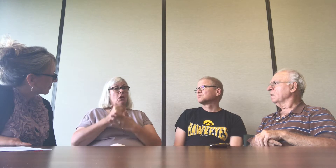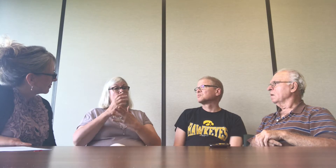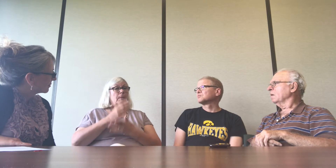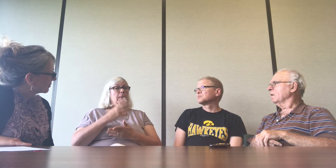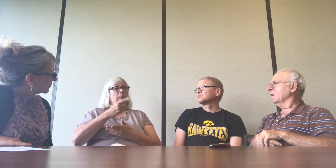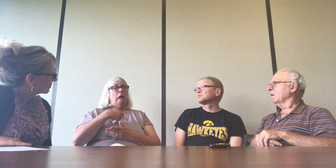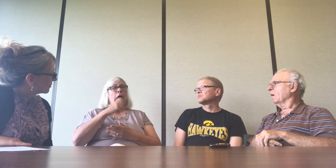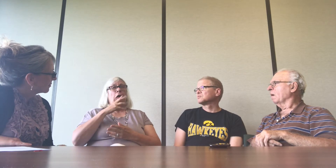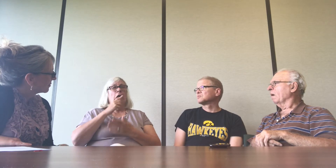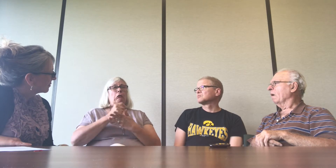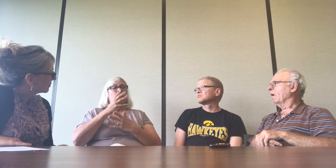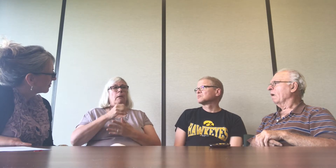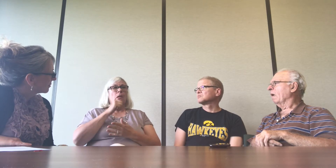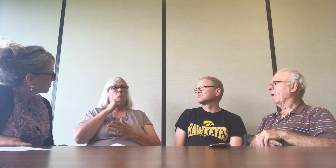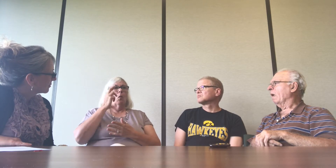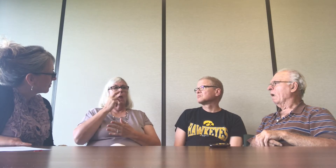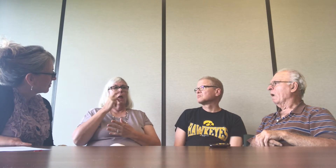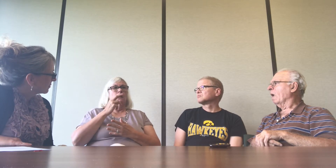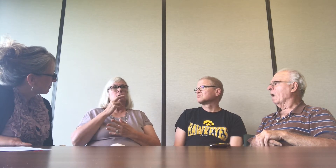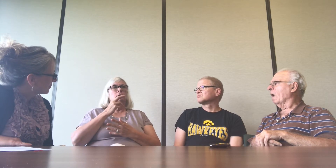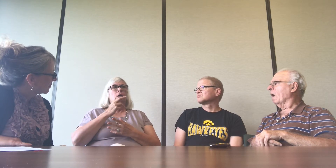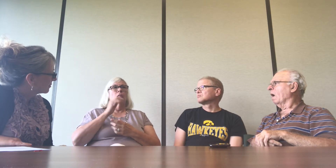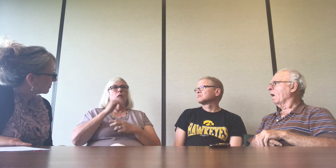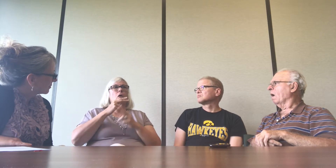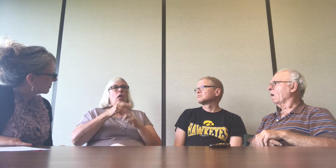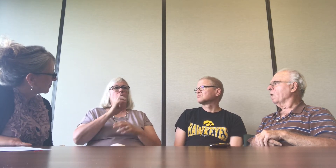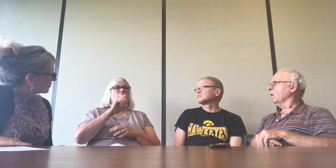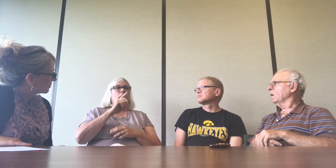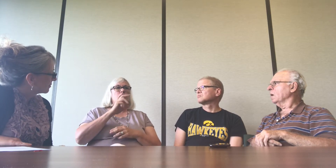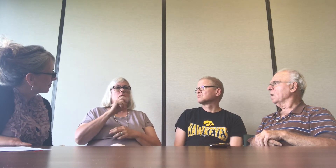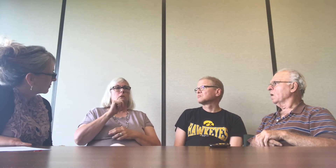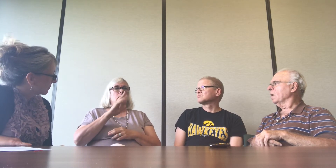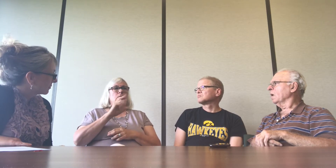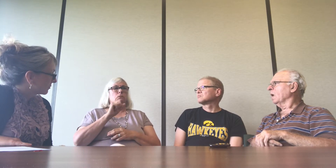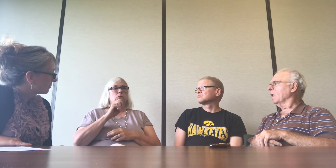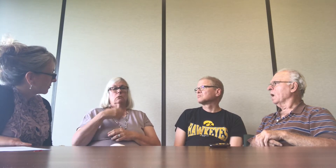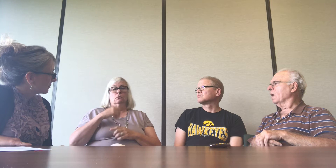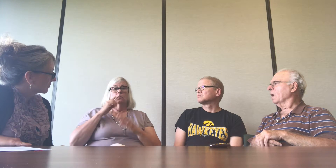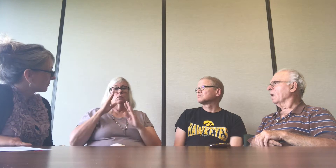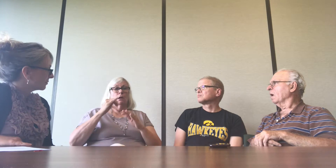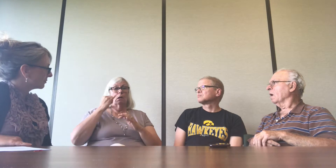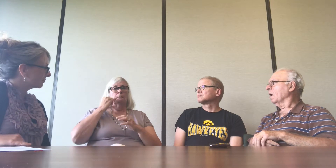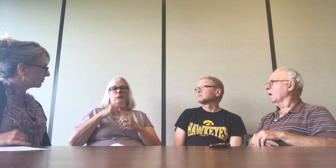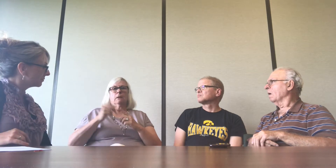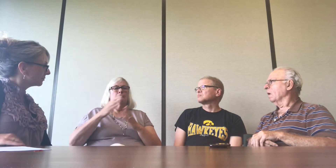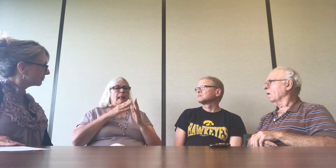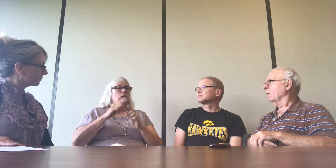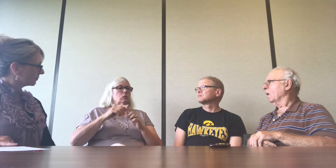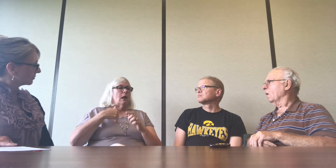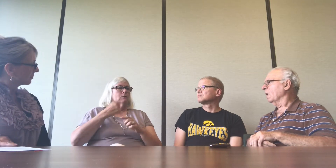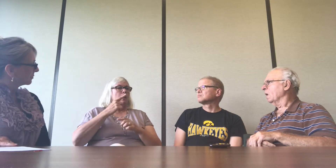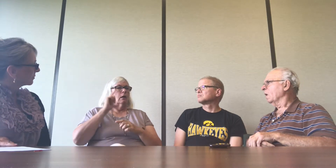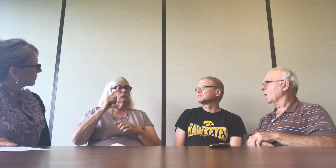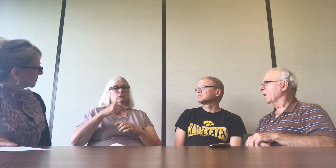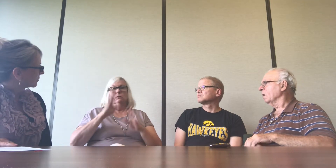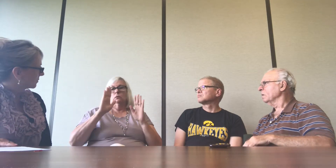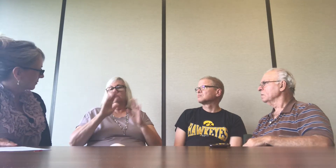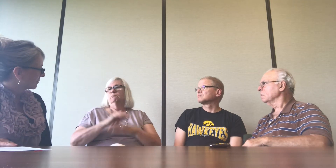health therapist in Iowa. And then they could work with our elderly community